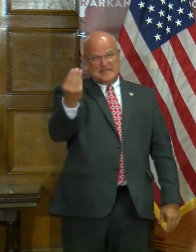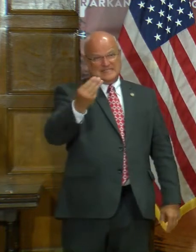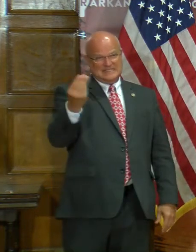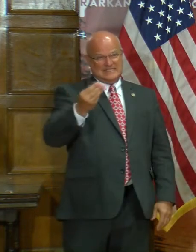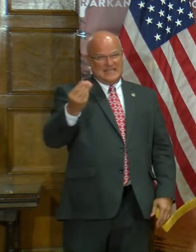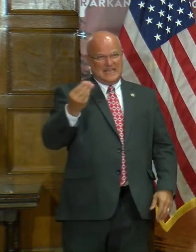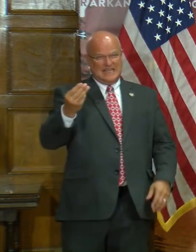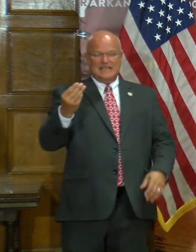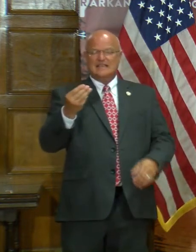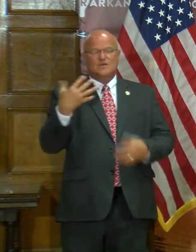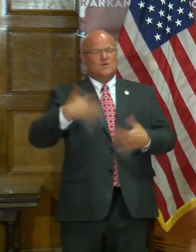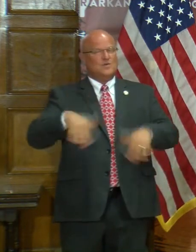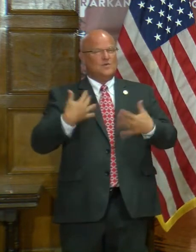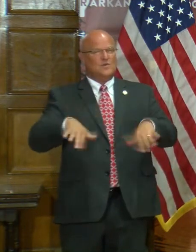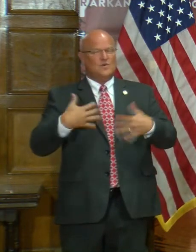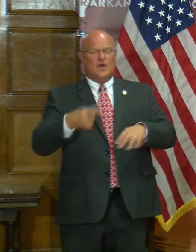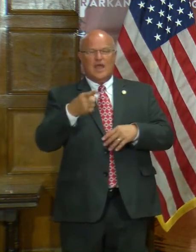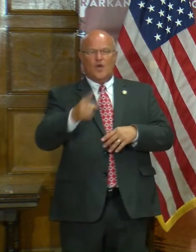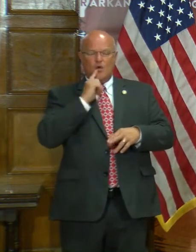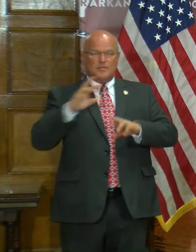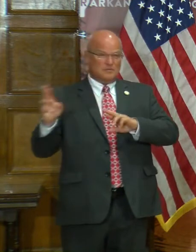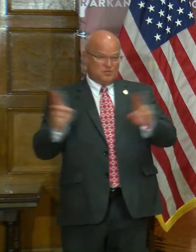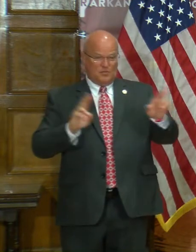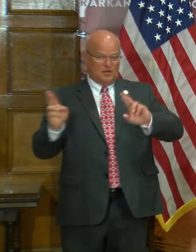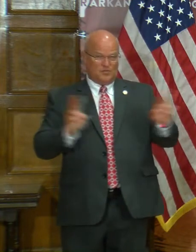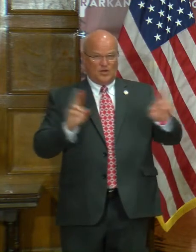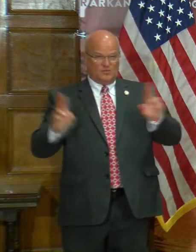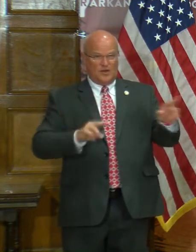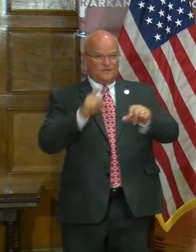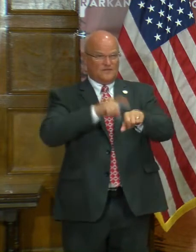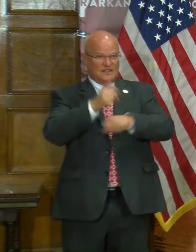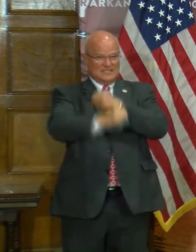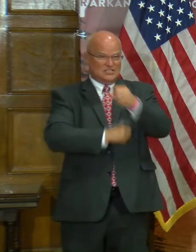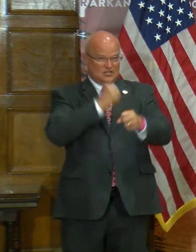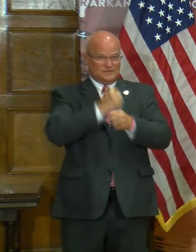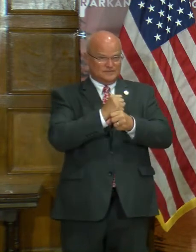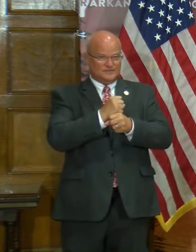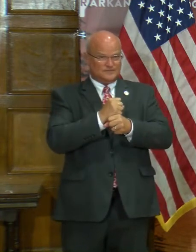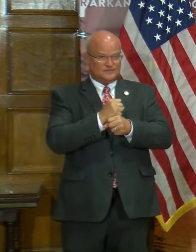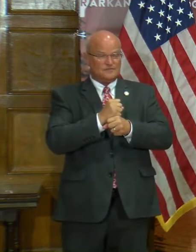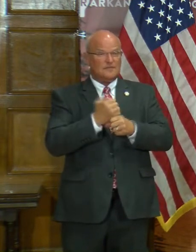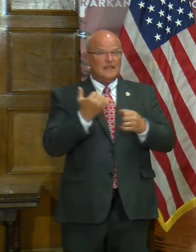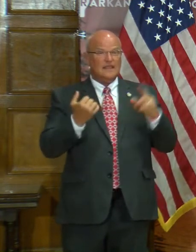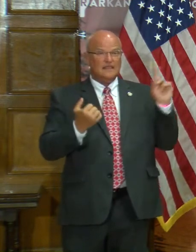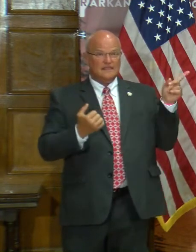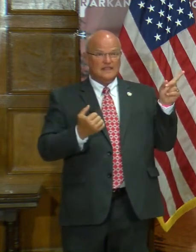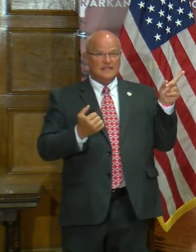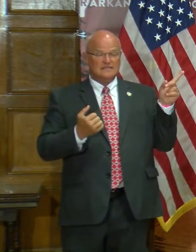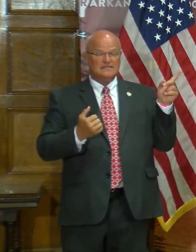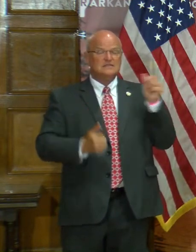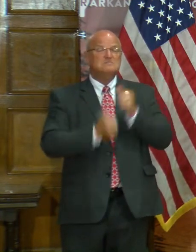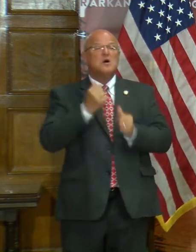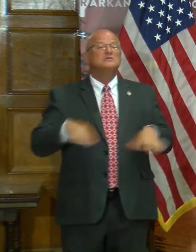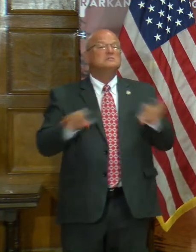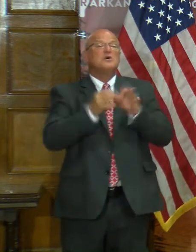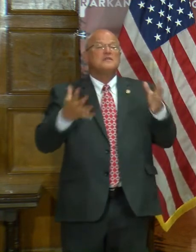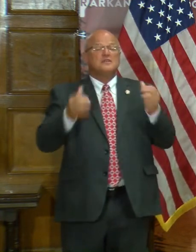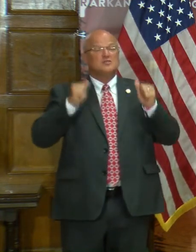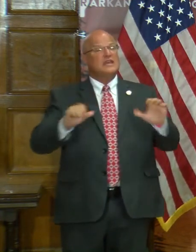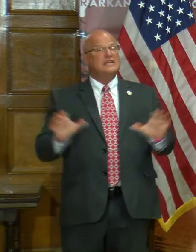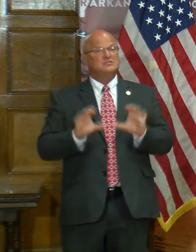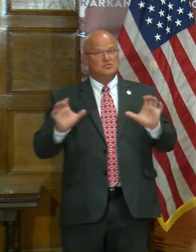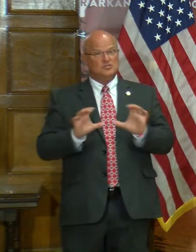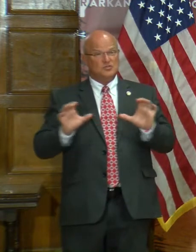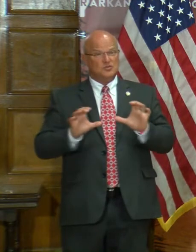the courts, and you're going to be preparing for the season. But this right here is probably the most important thing that you can